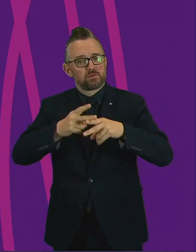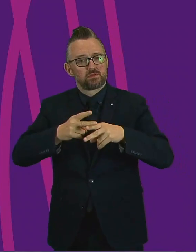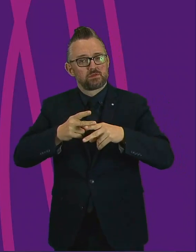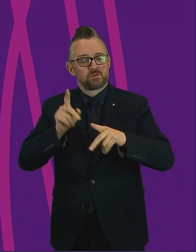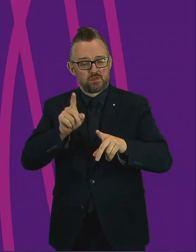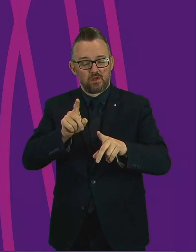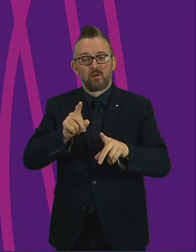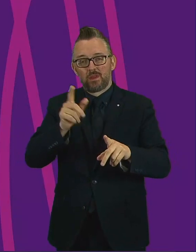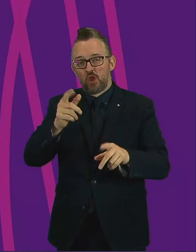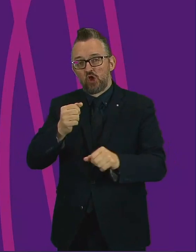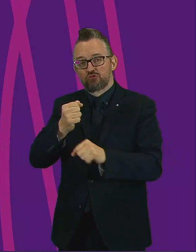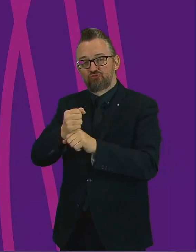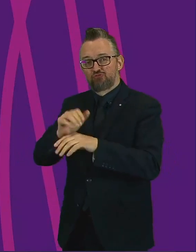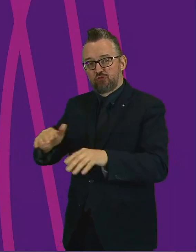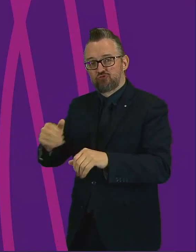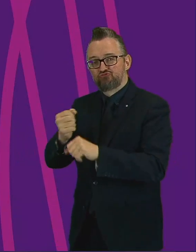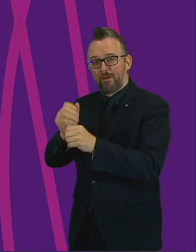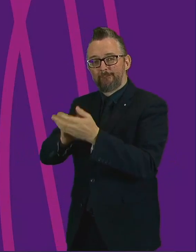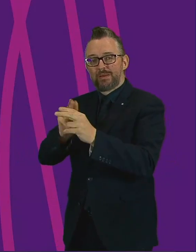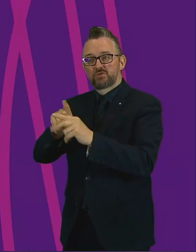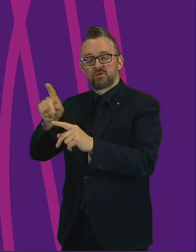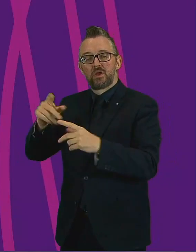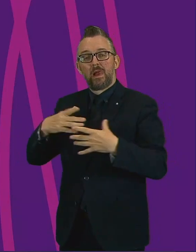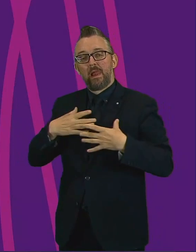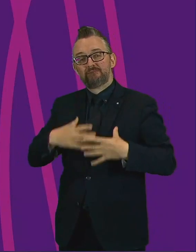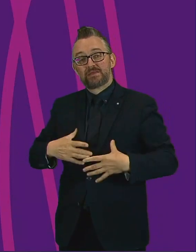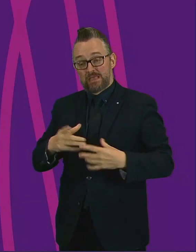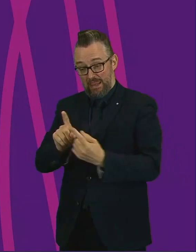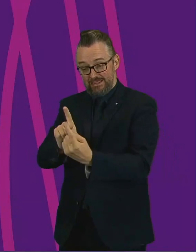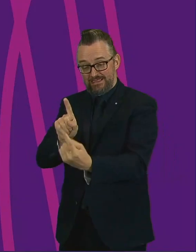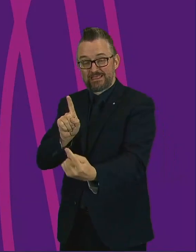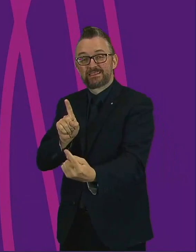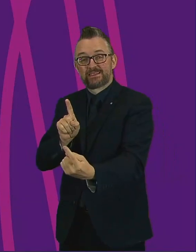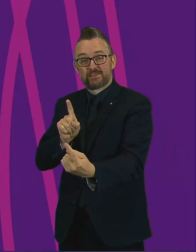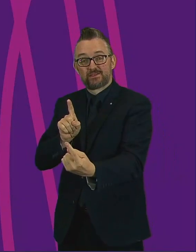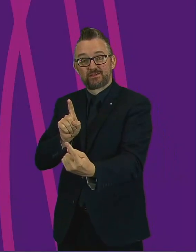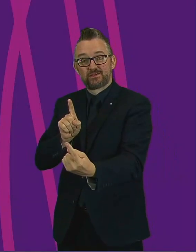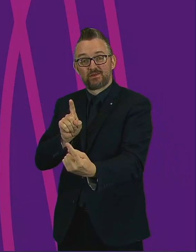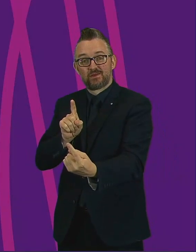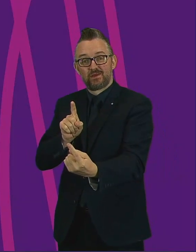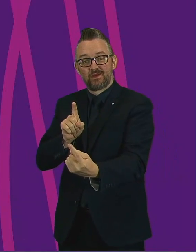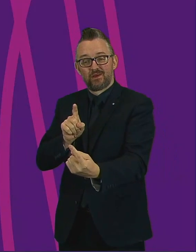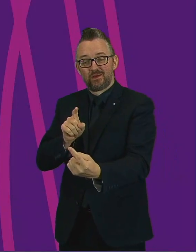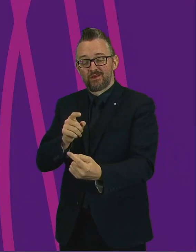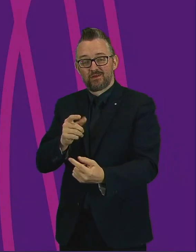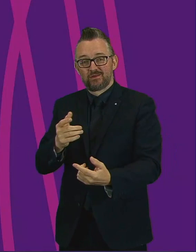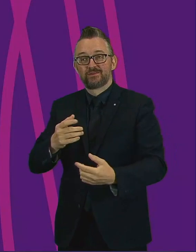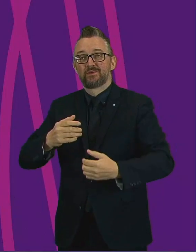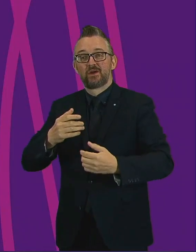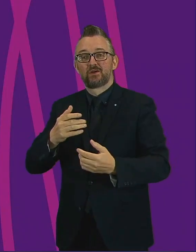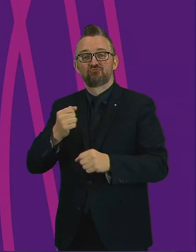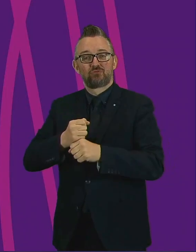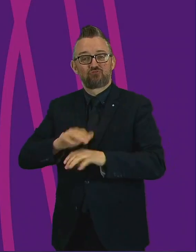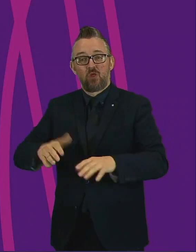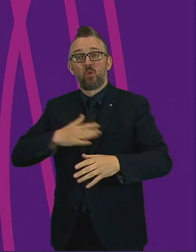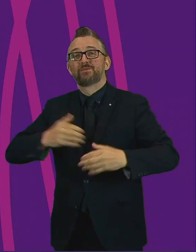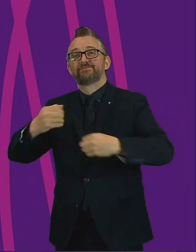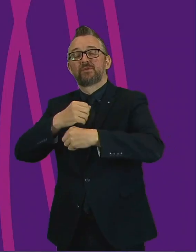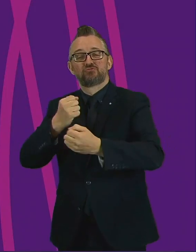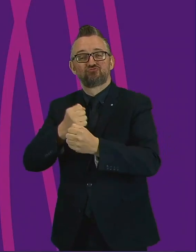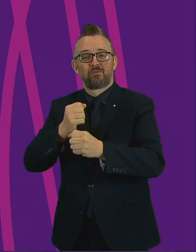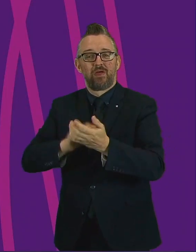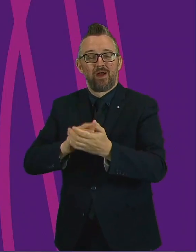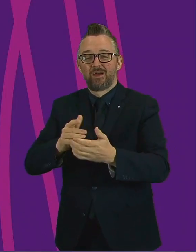with grandchildren and grandparents, keeping physical distancing and not having a grandchild hug their grandparent is very, very difficult.